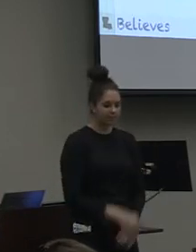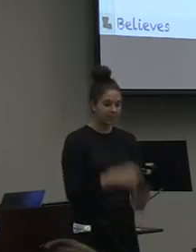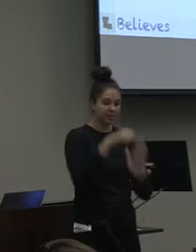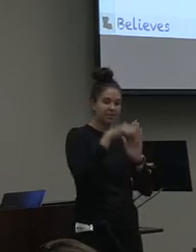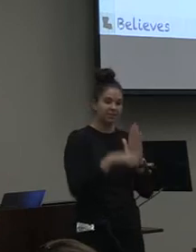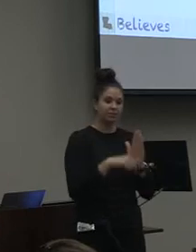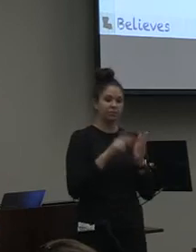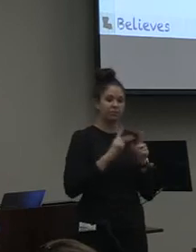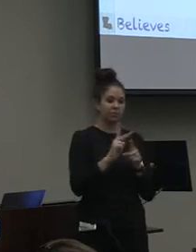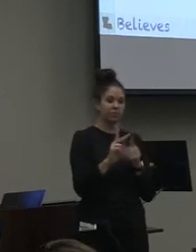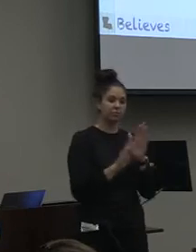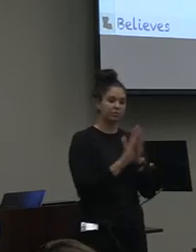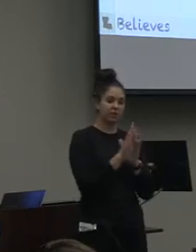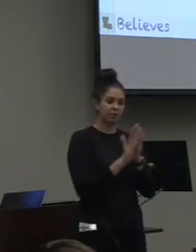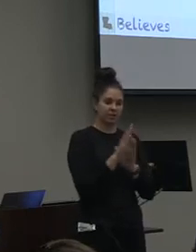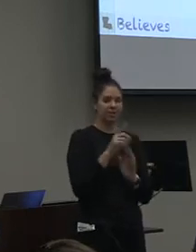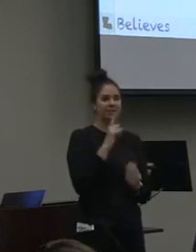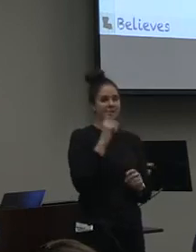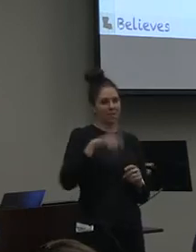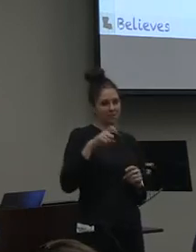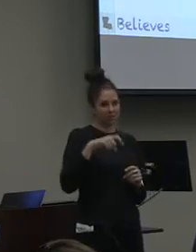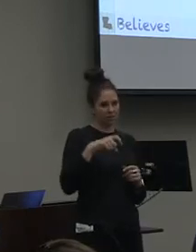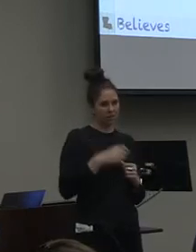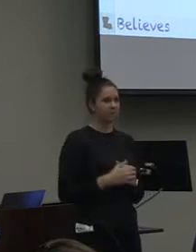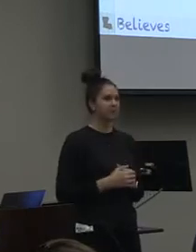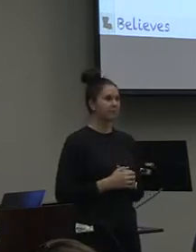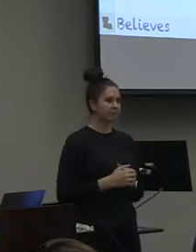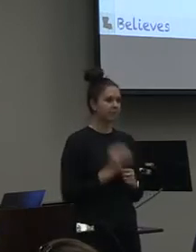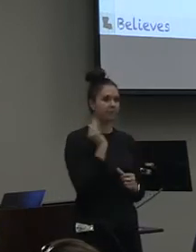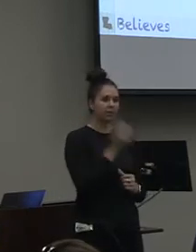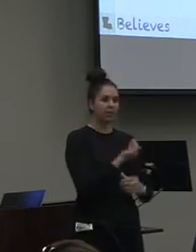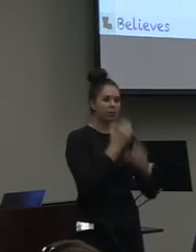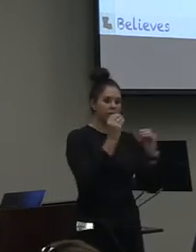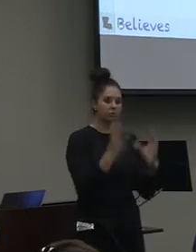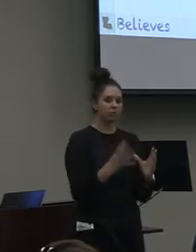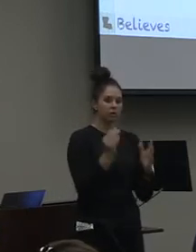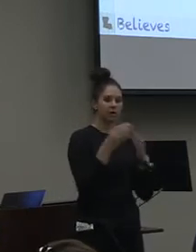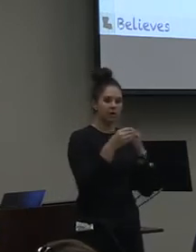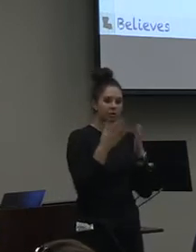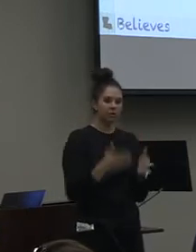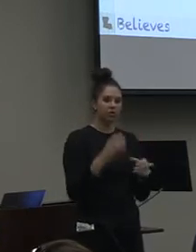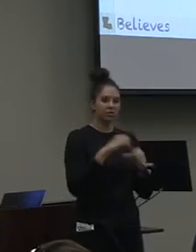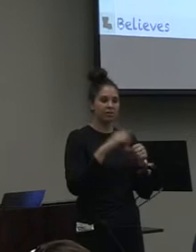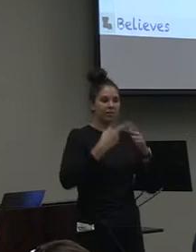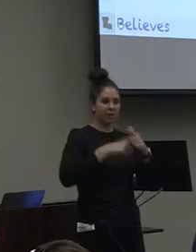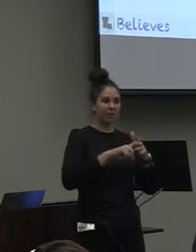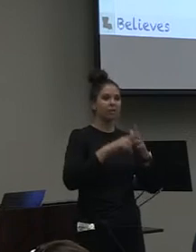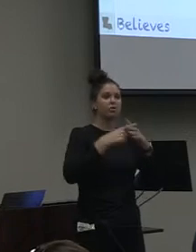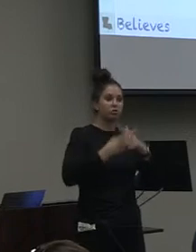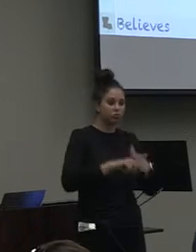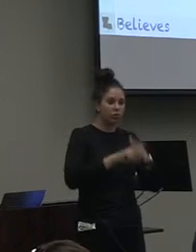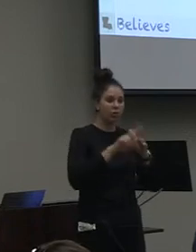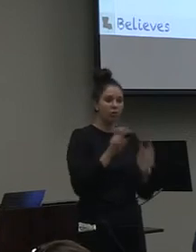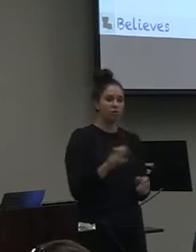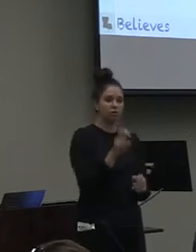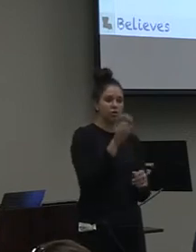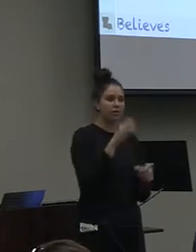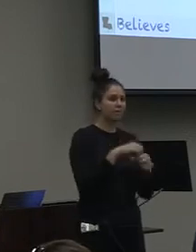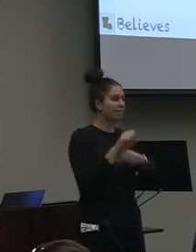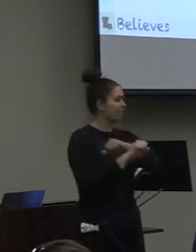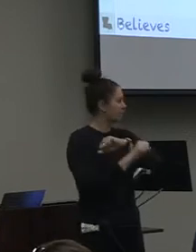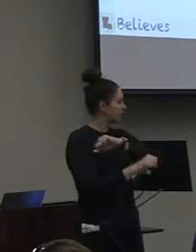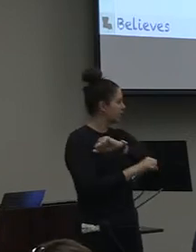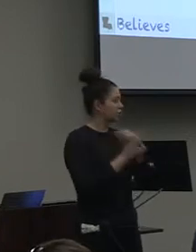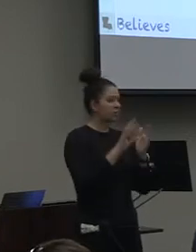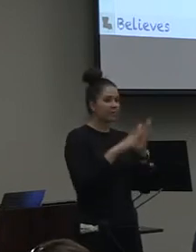Intensive professional development is necessary. Our teachers and leaders in our pilot began the journey in the Foundations of